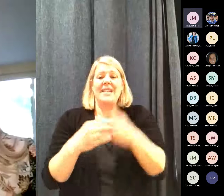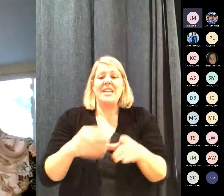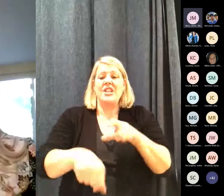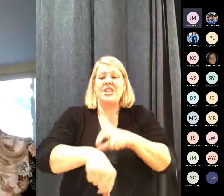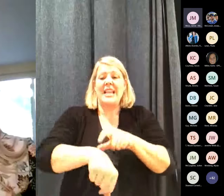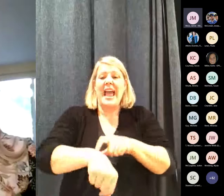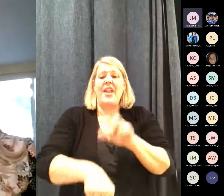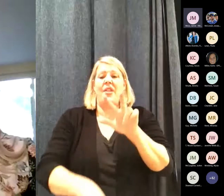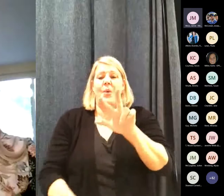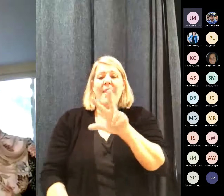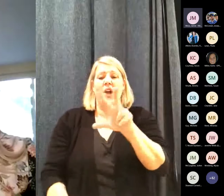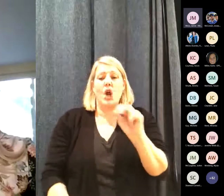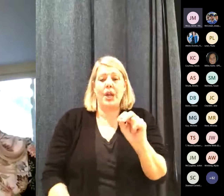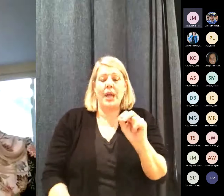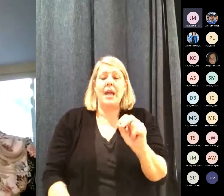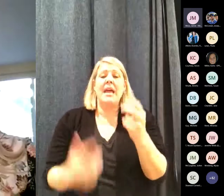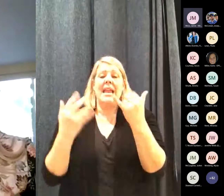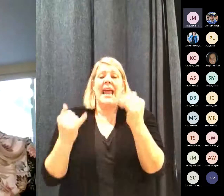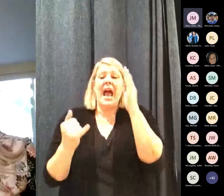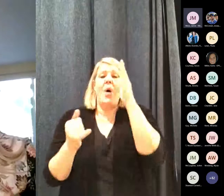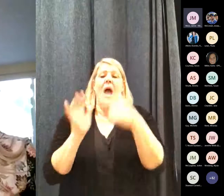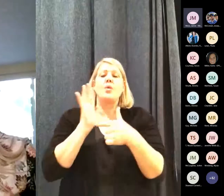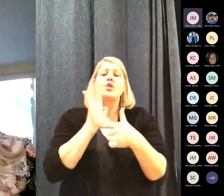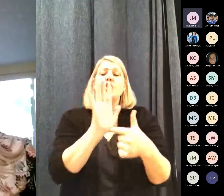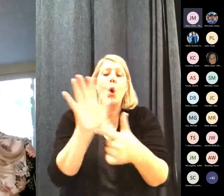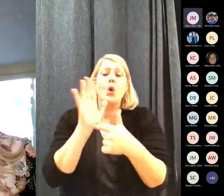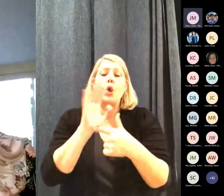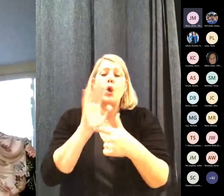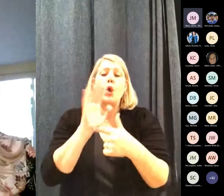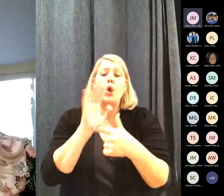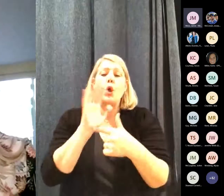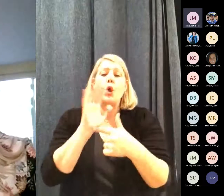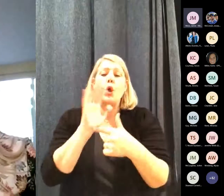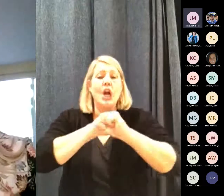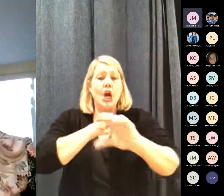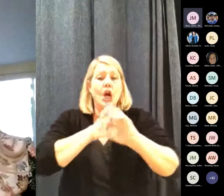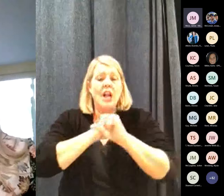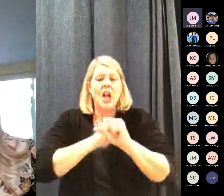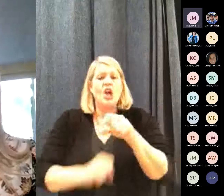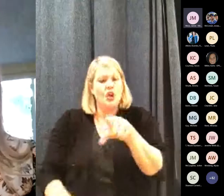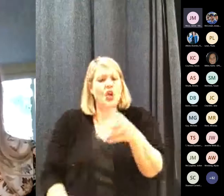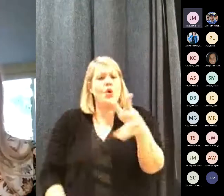So let me get to that flyer. Again, you have this as well.